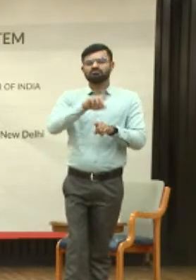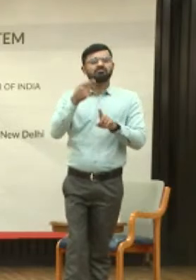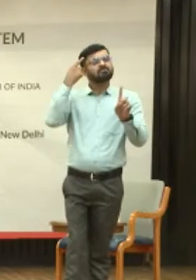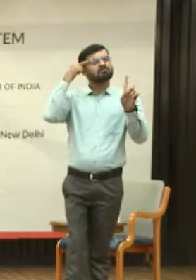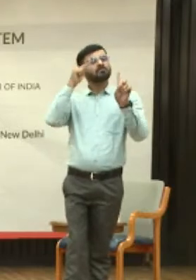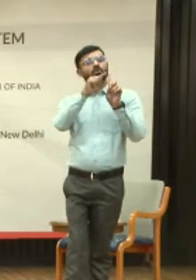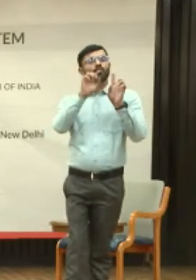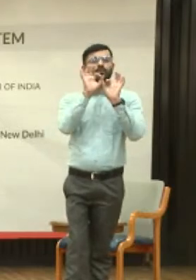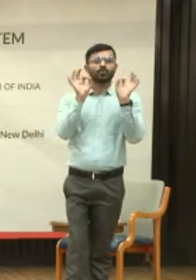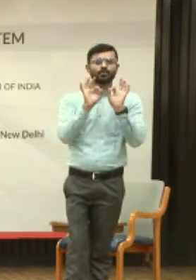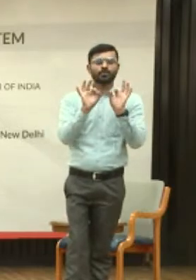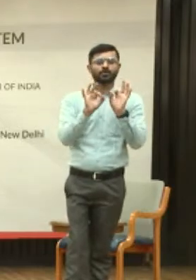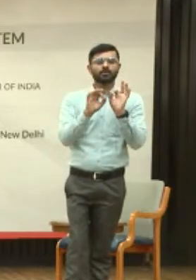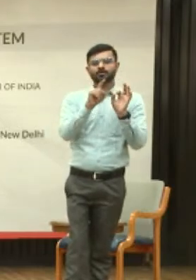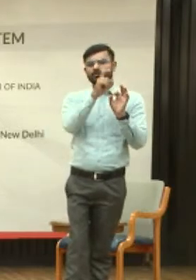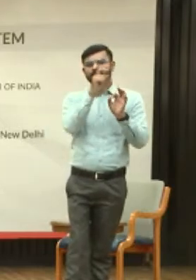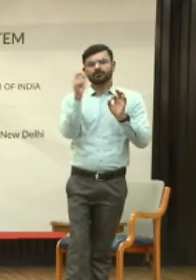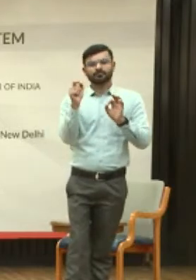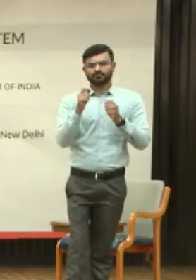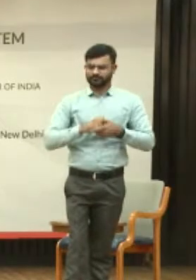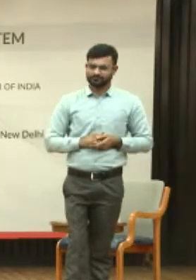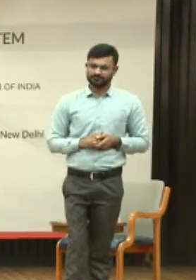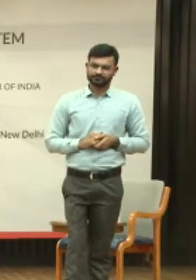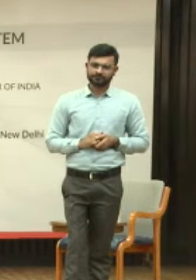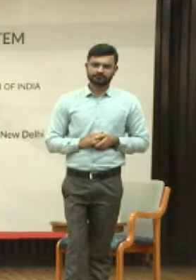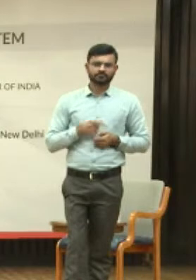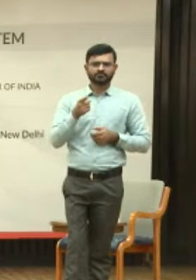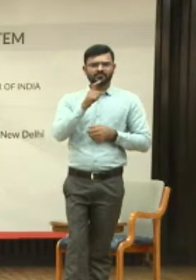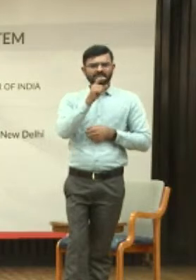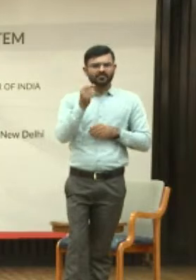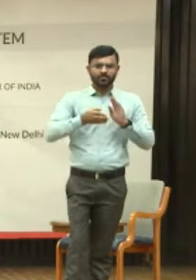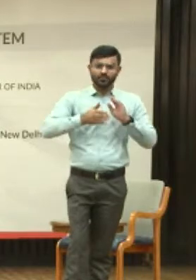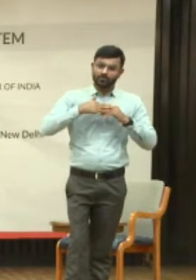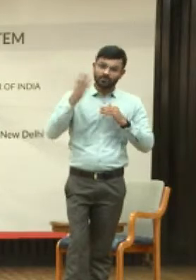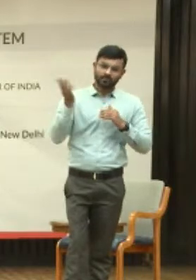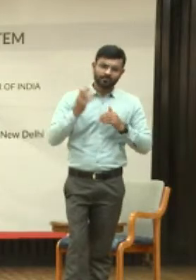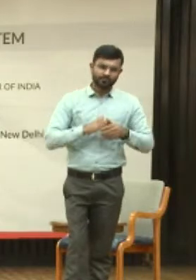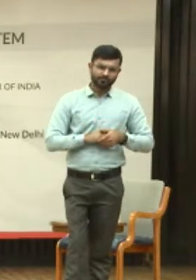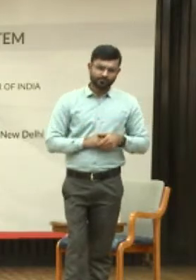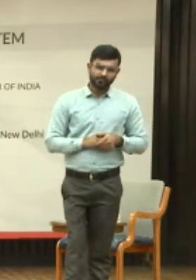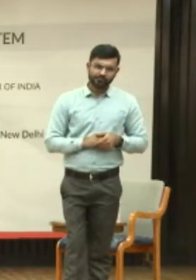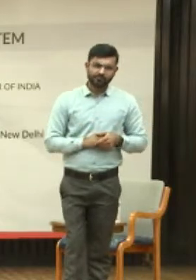purpose. About 1,700, more than 1,700.